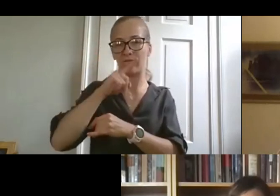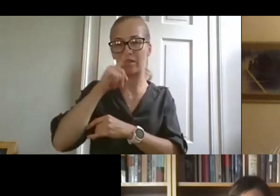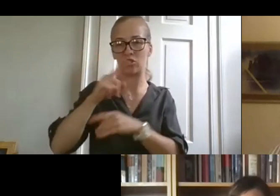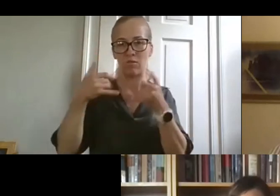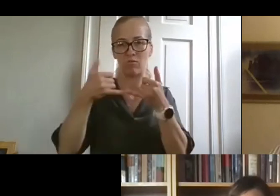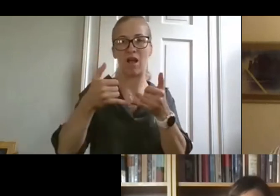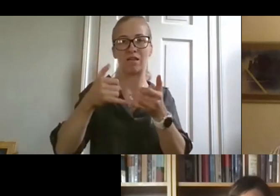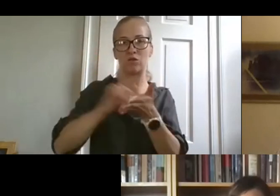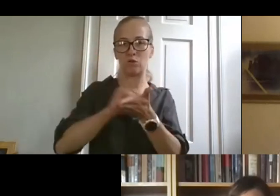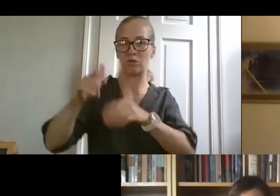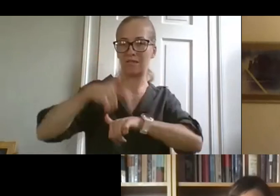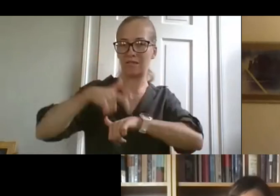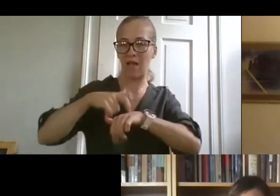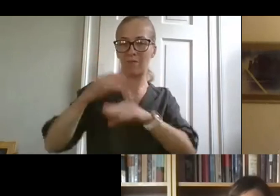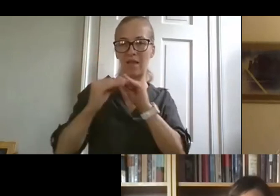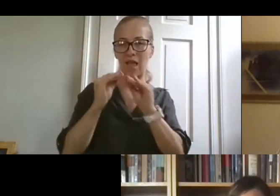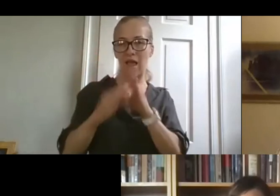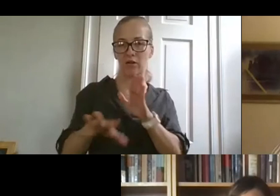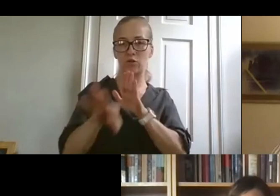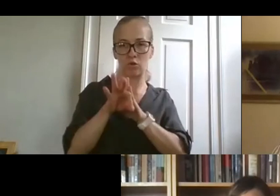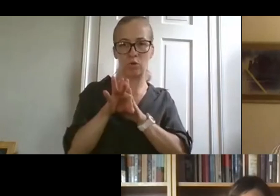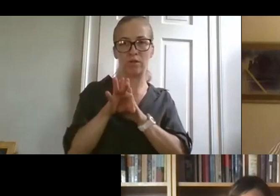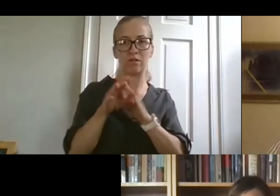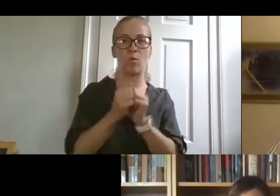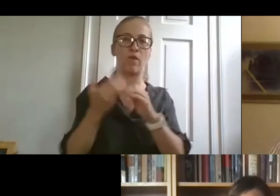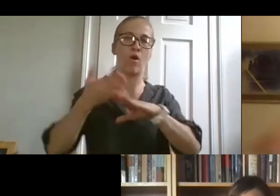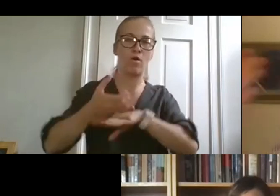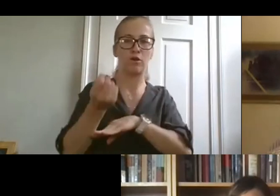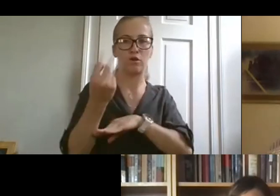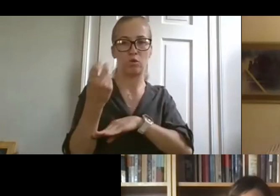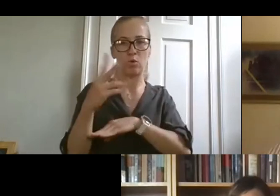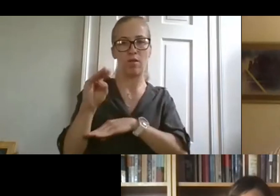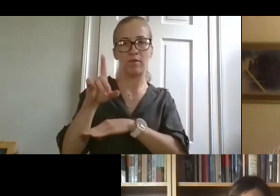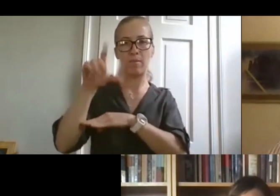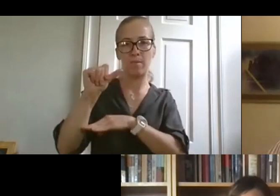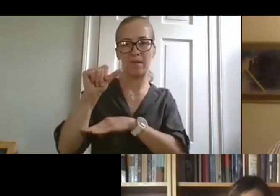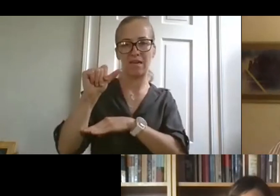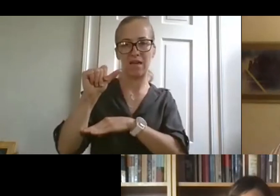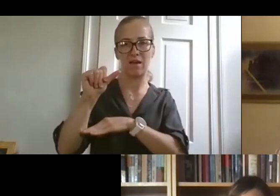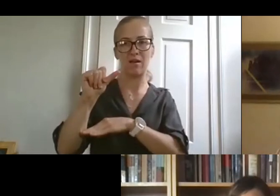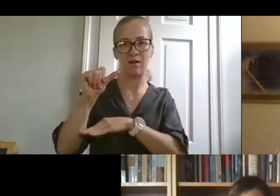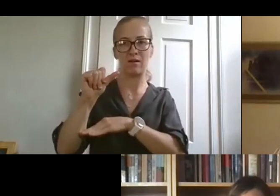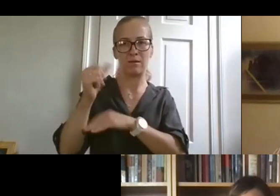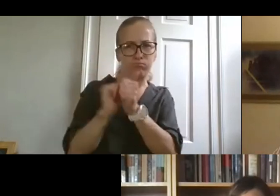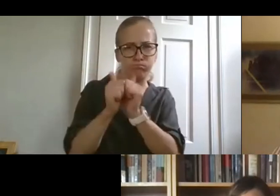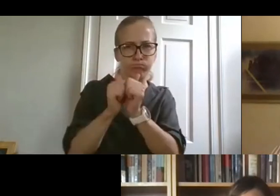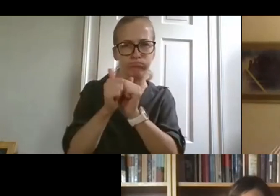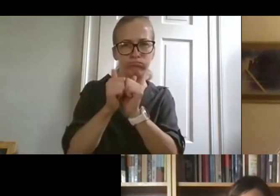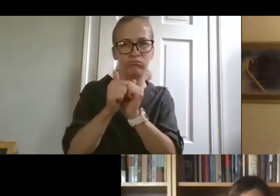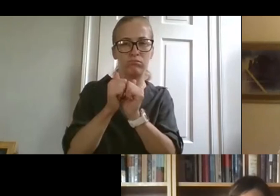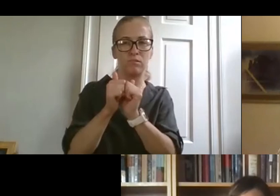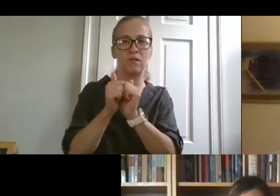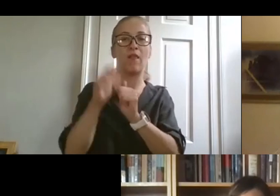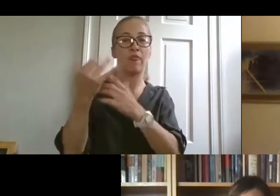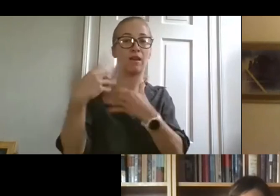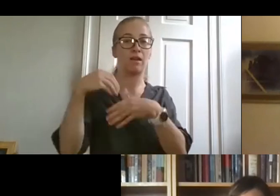Editor's Choice, and a Best Book of the Year, with over a dozen media outlets doing competition to Paul then,